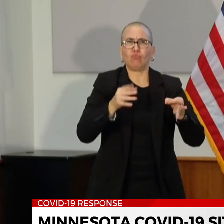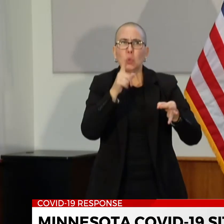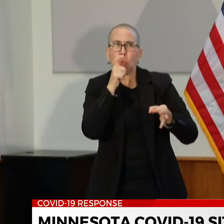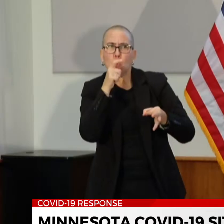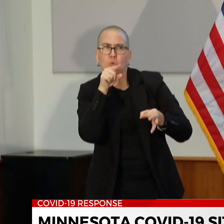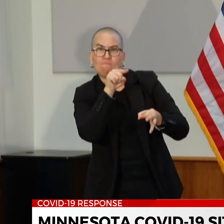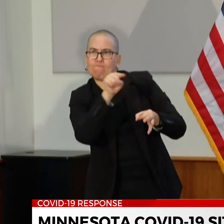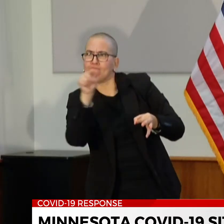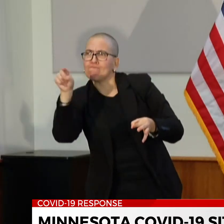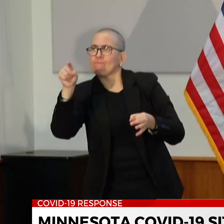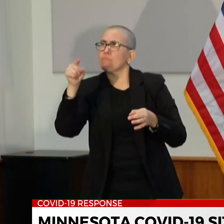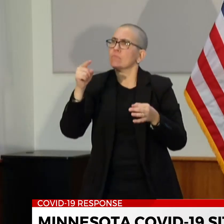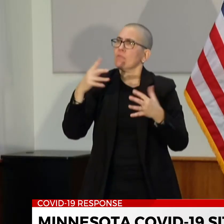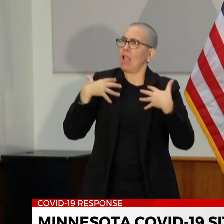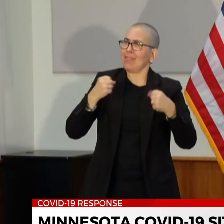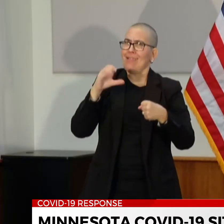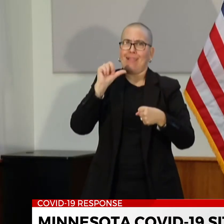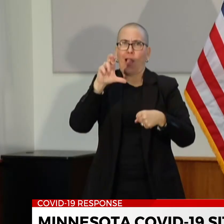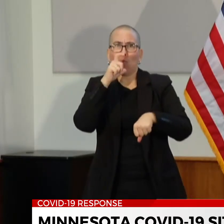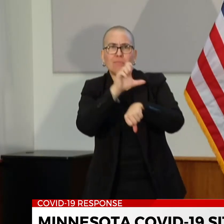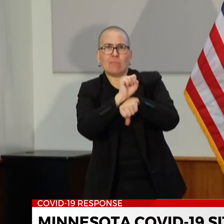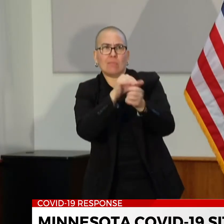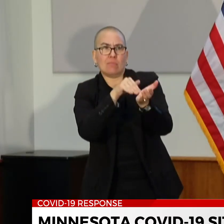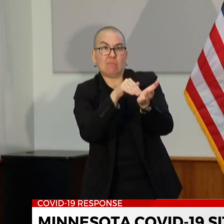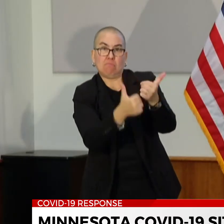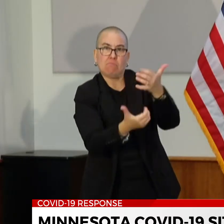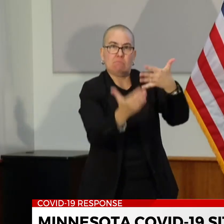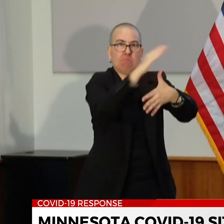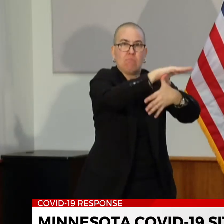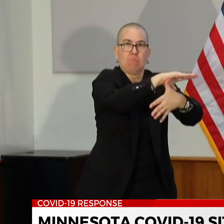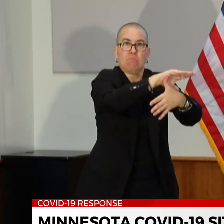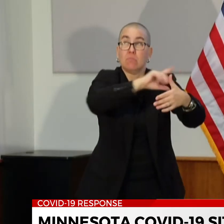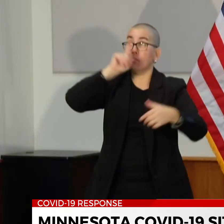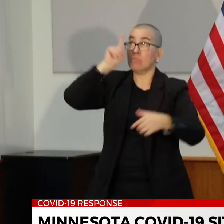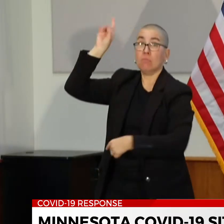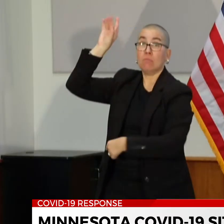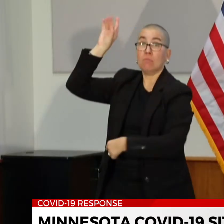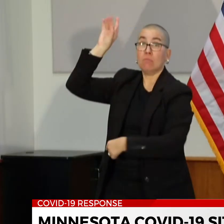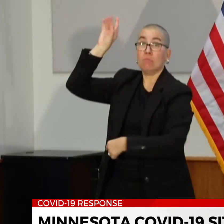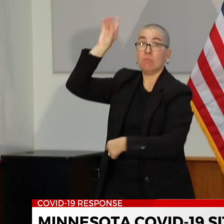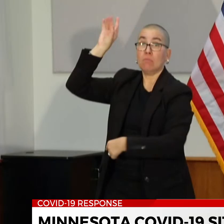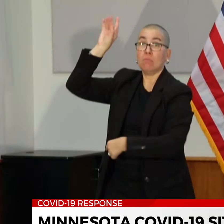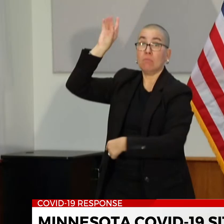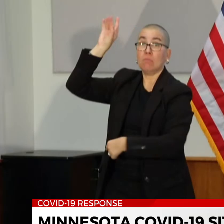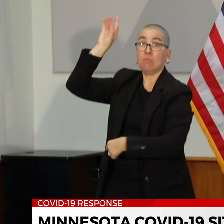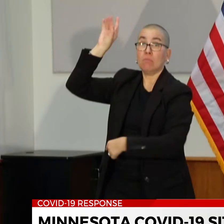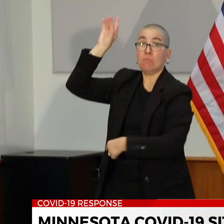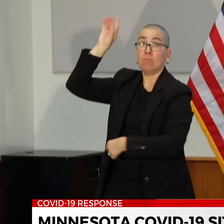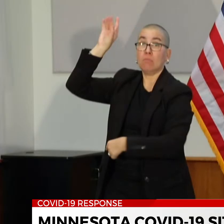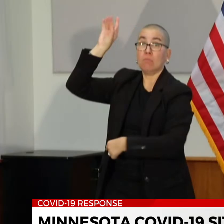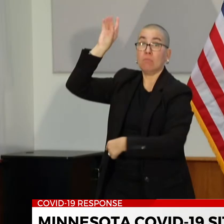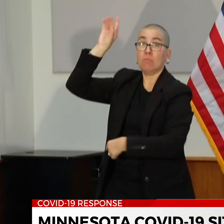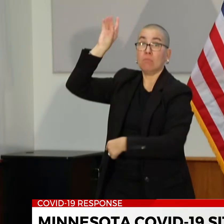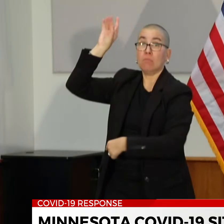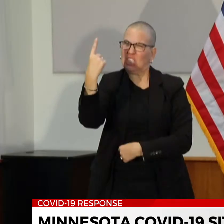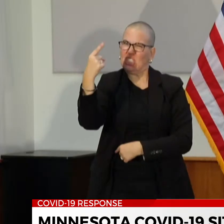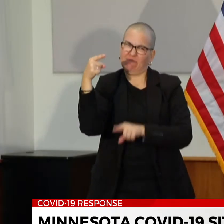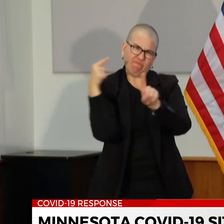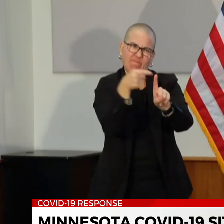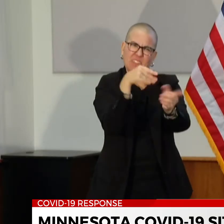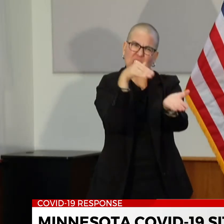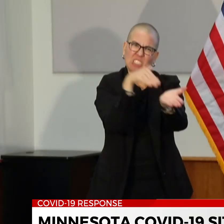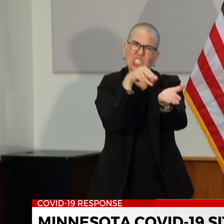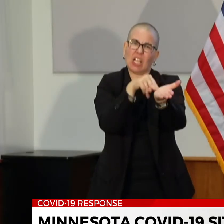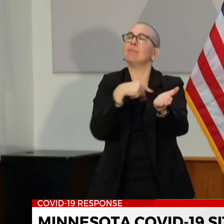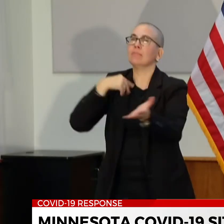federal framework will say, healthcare workers and then this subset of at-risk long-term care residents,